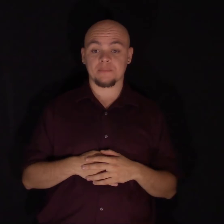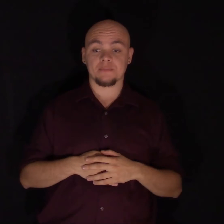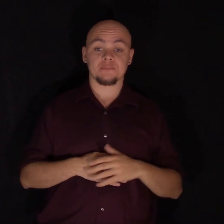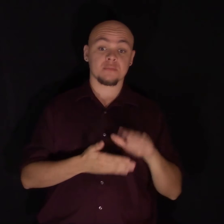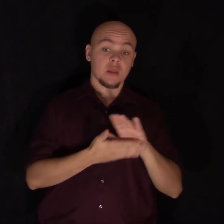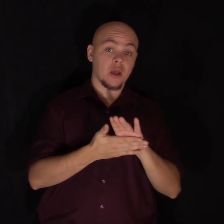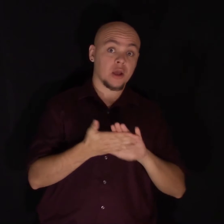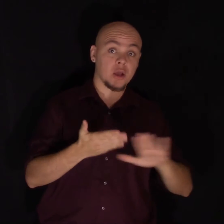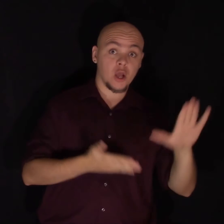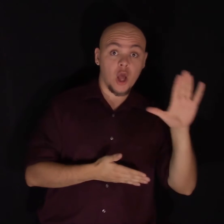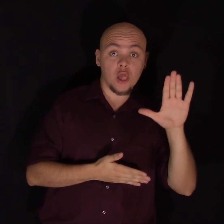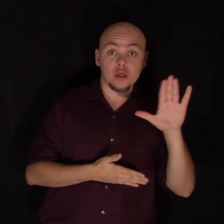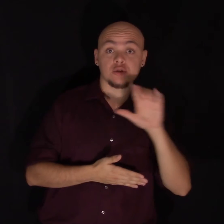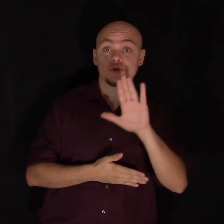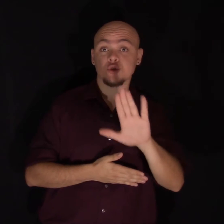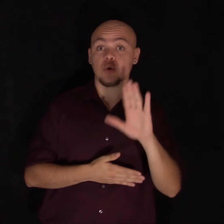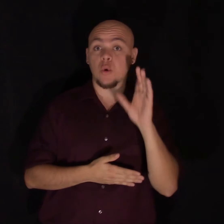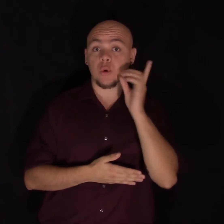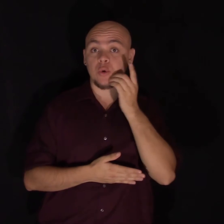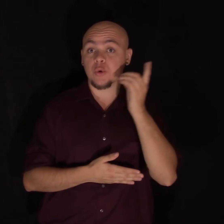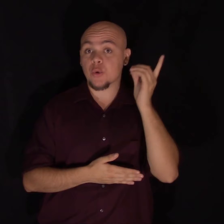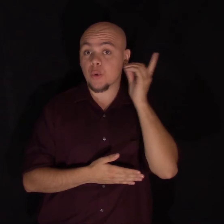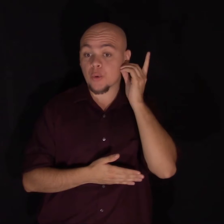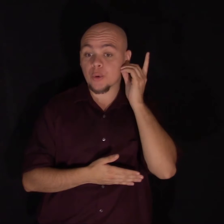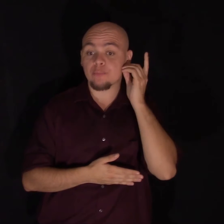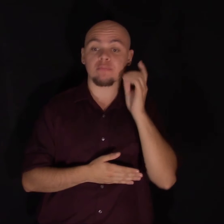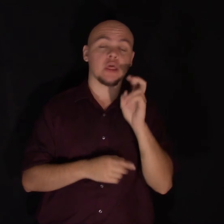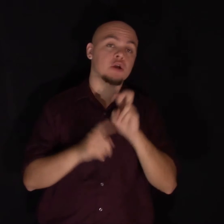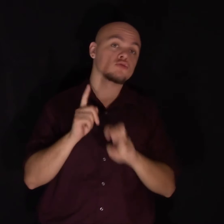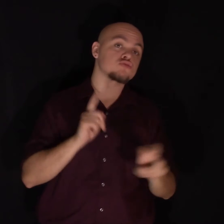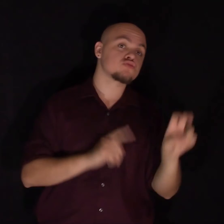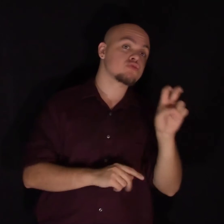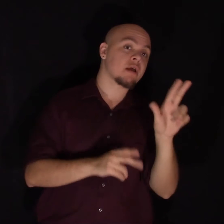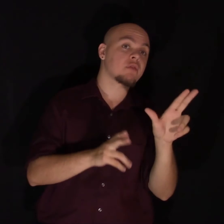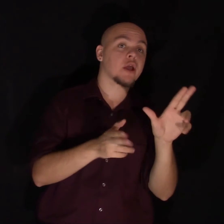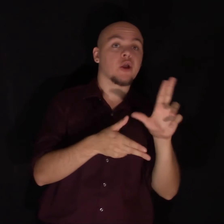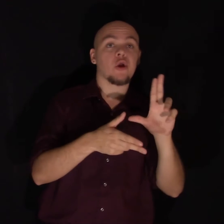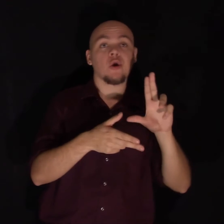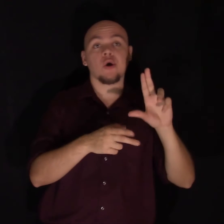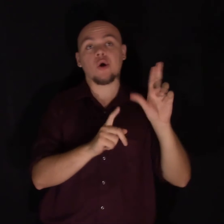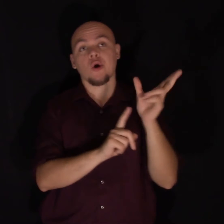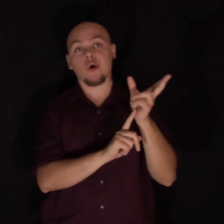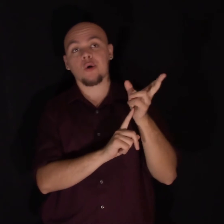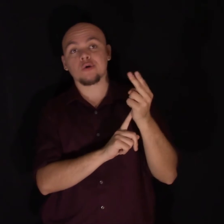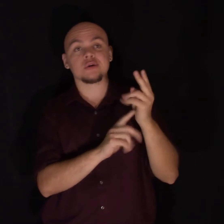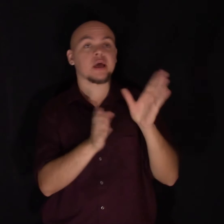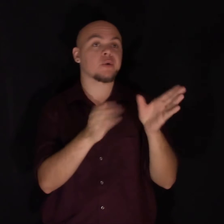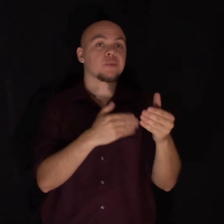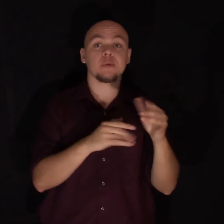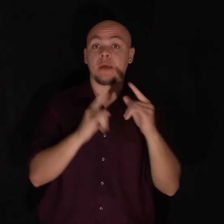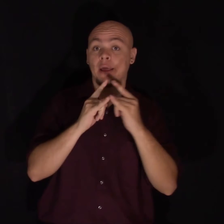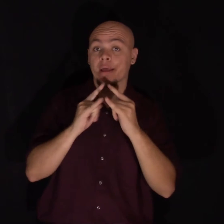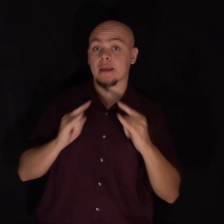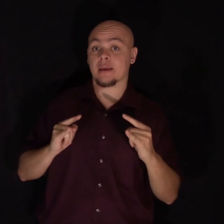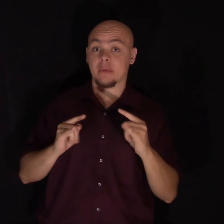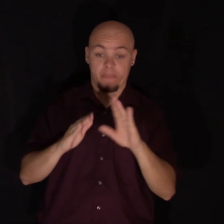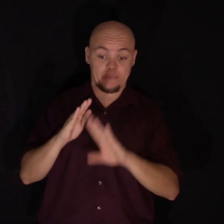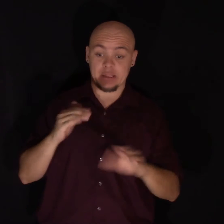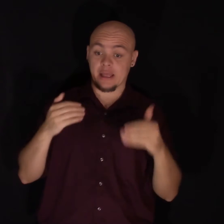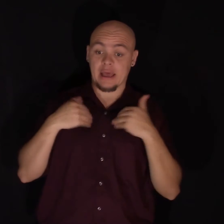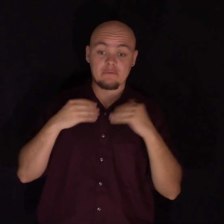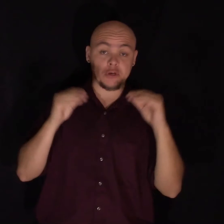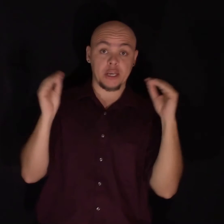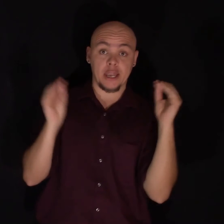College, in your dorm, traveling in a hotel room, camping, where you got basically nothing, maybe a